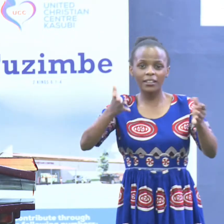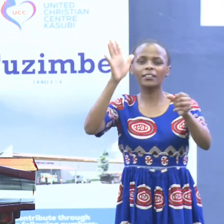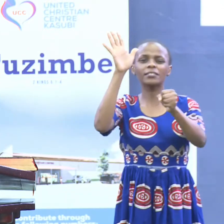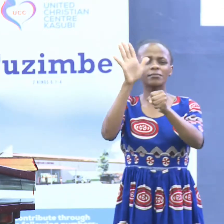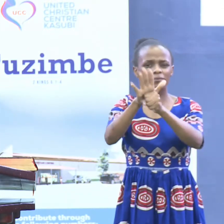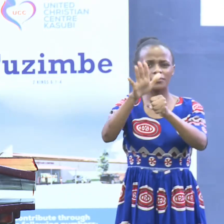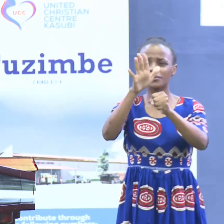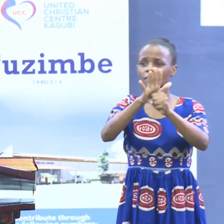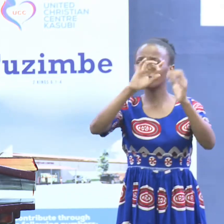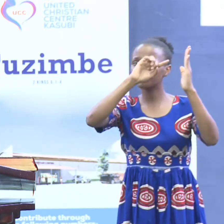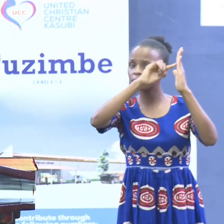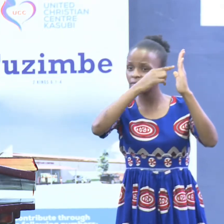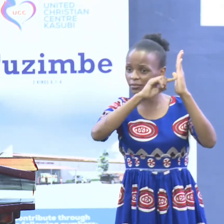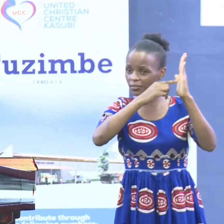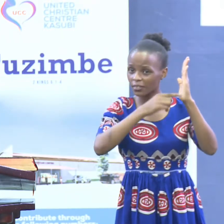nyo ngaze tulaba.